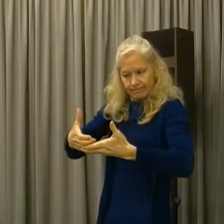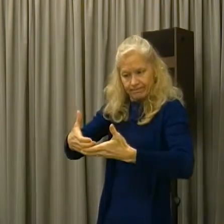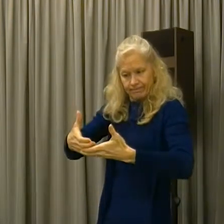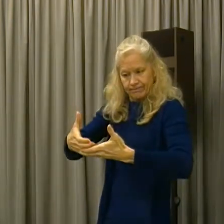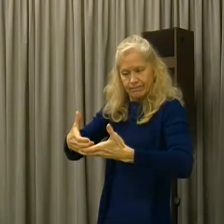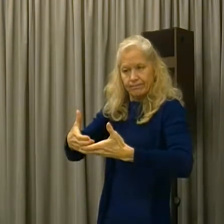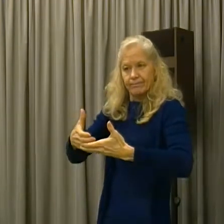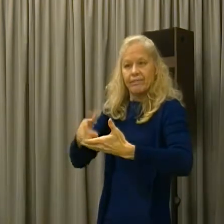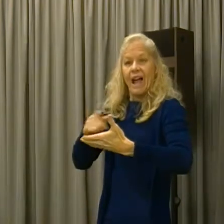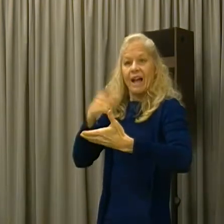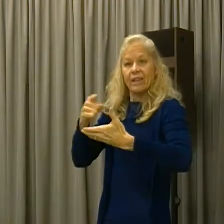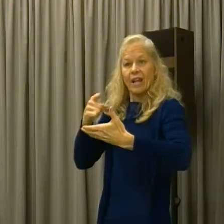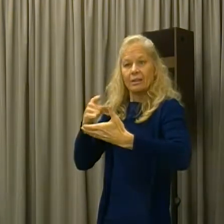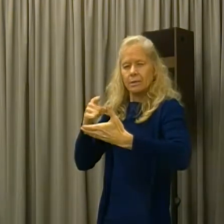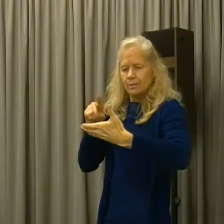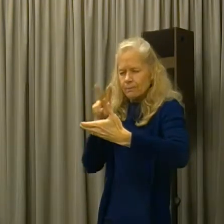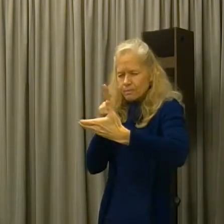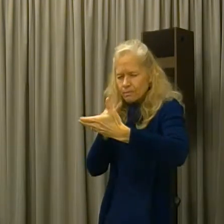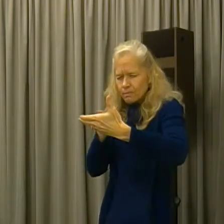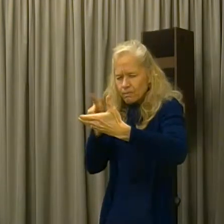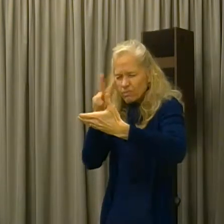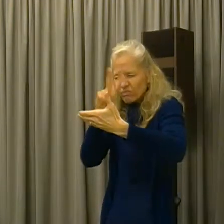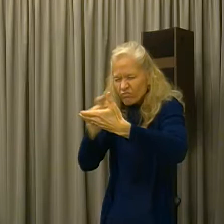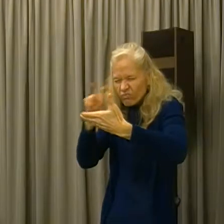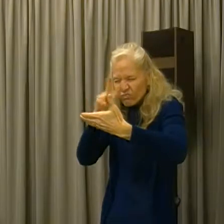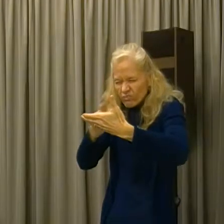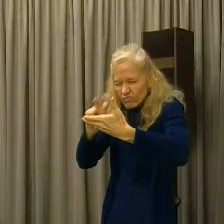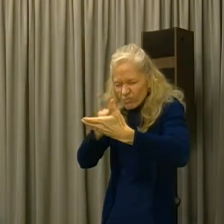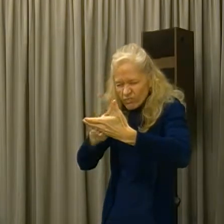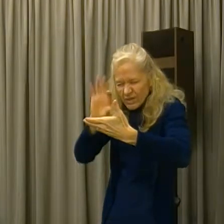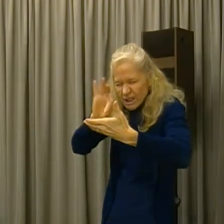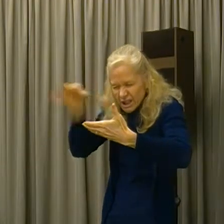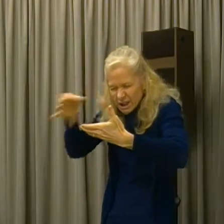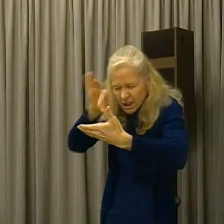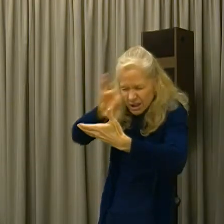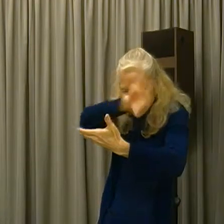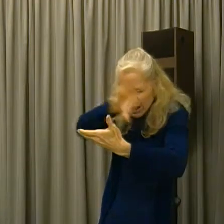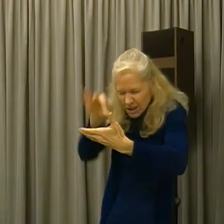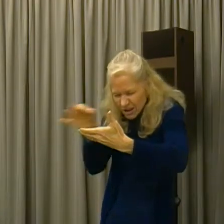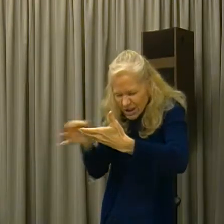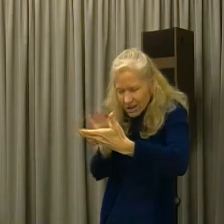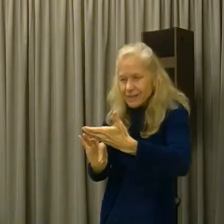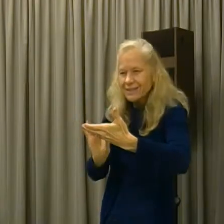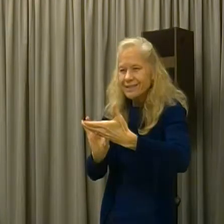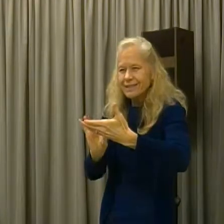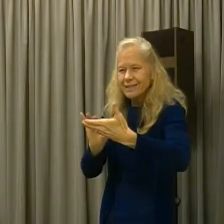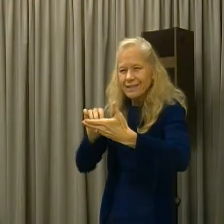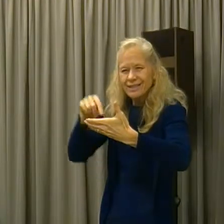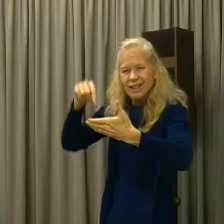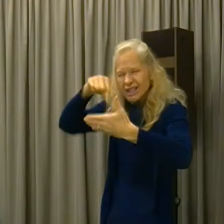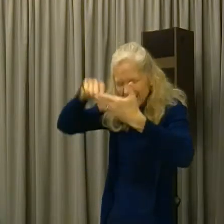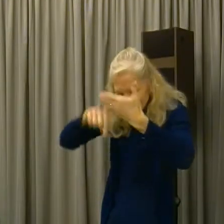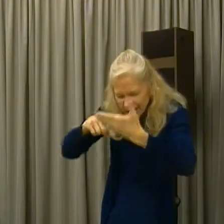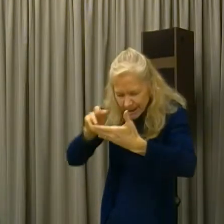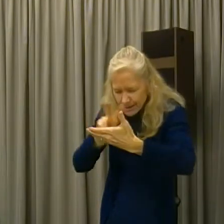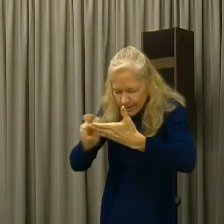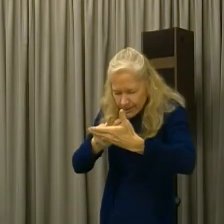in verse 5, they're for what? Casting down every high thing that exalted itself against